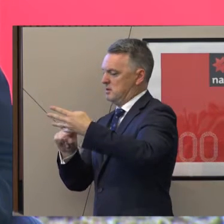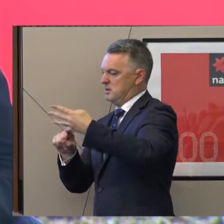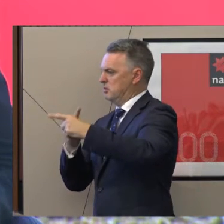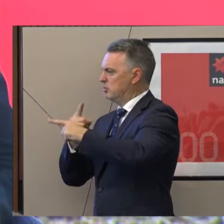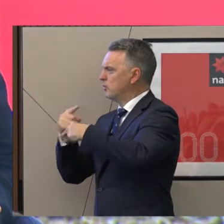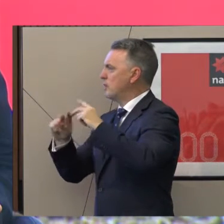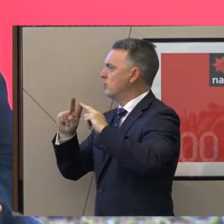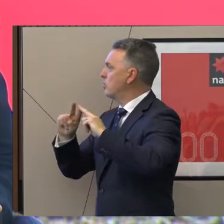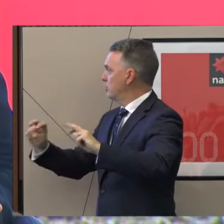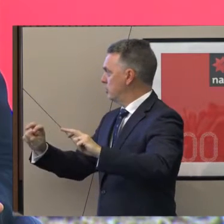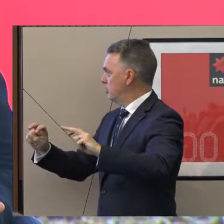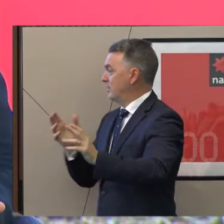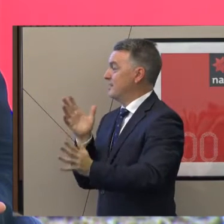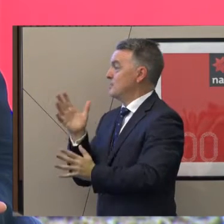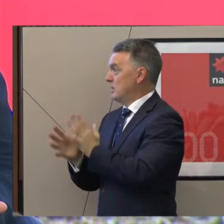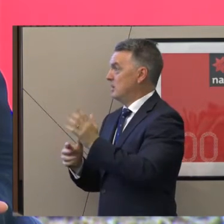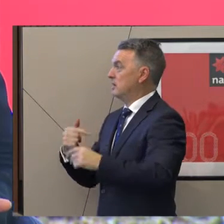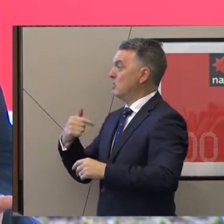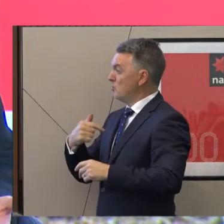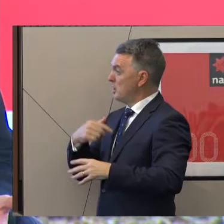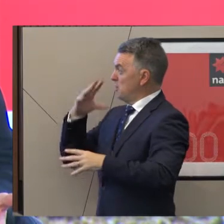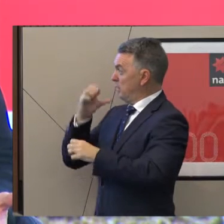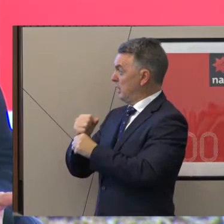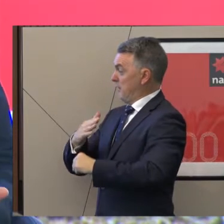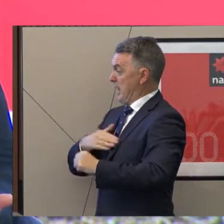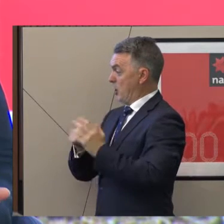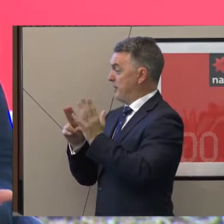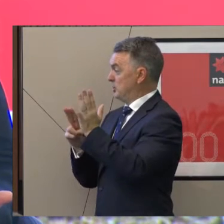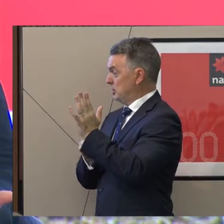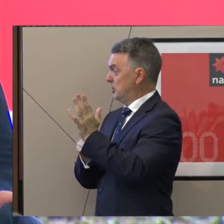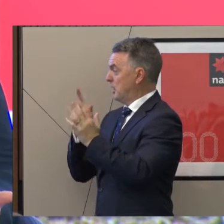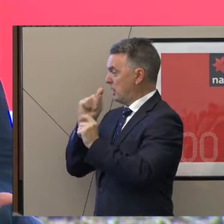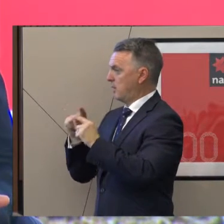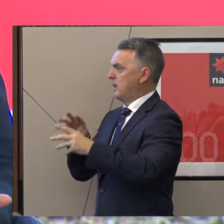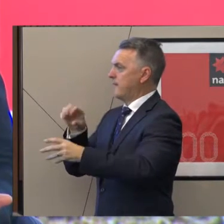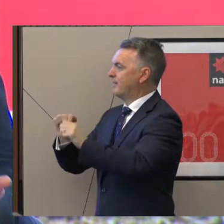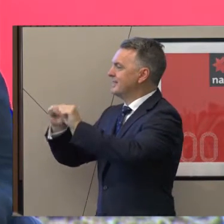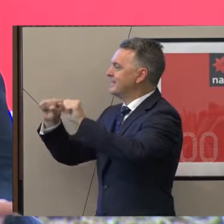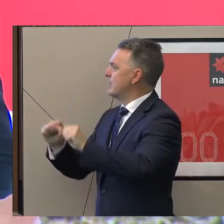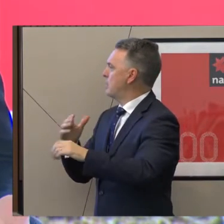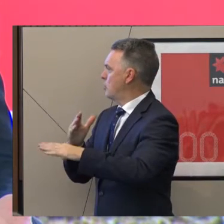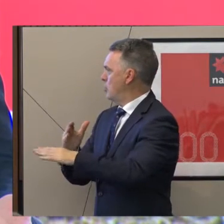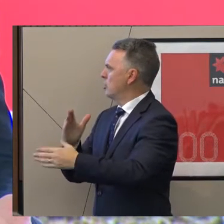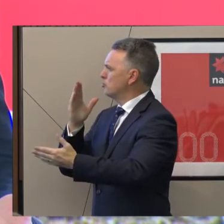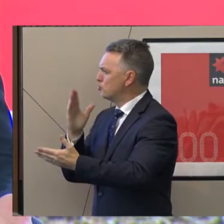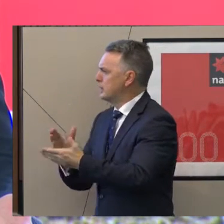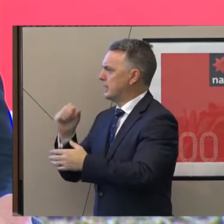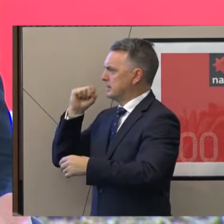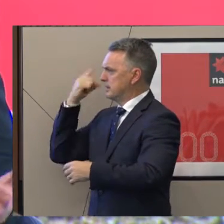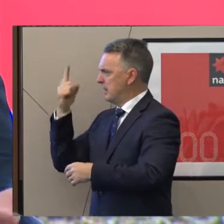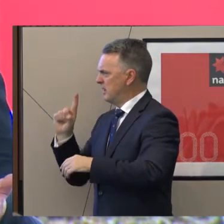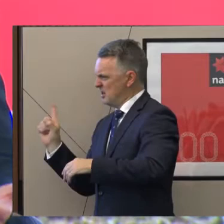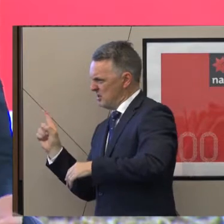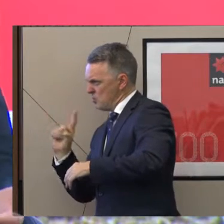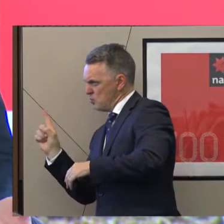research, and that is where we think that the Commission can be involved in systemic pieces of work, like really trying to understand what are the drivers